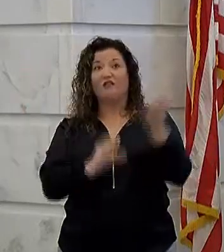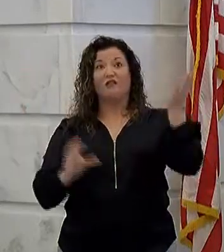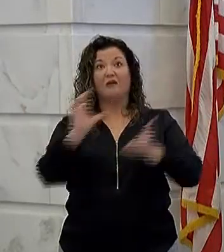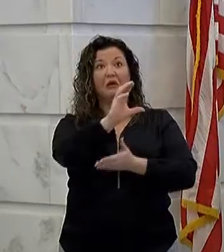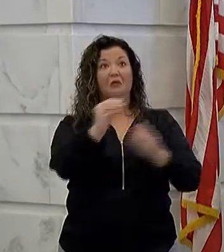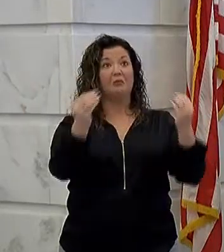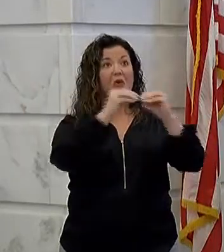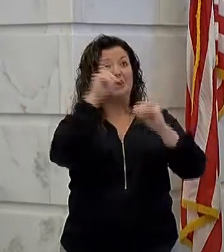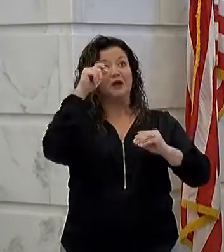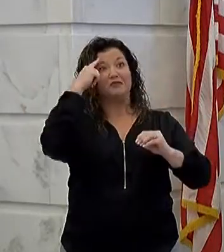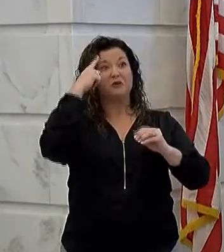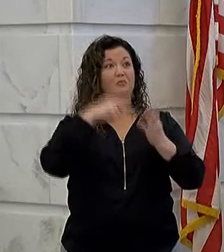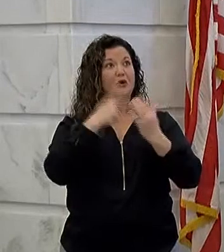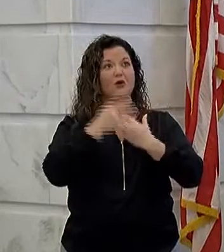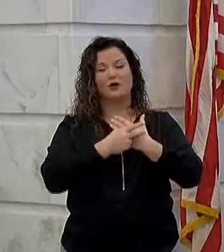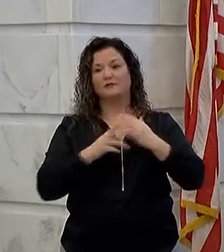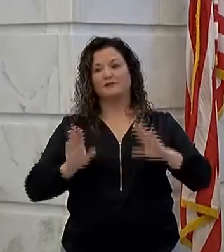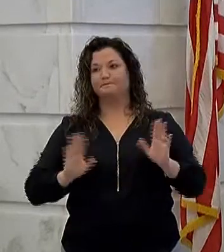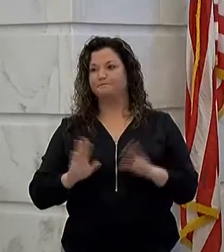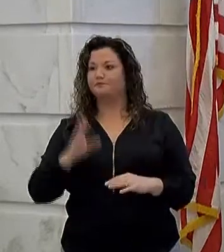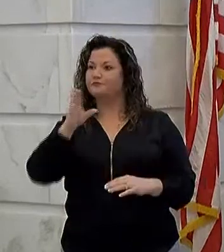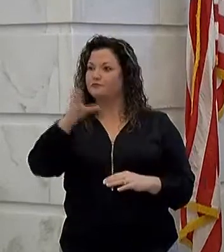government programs.